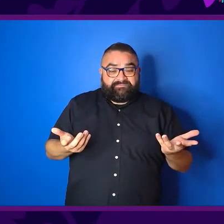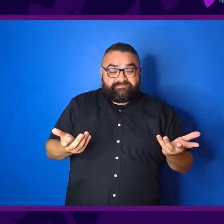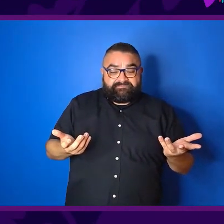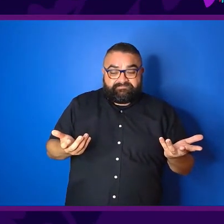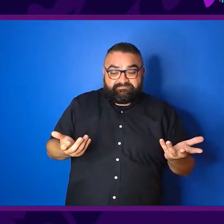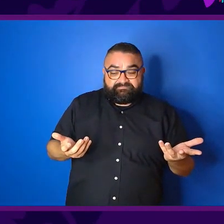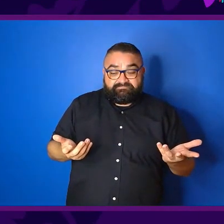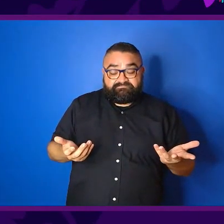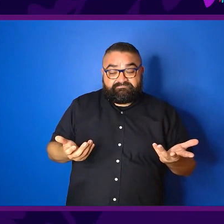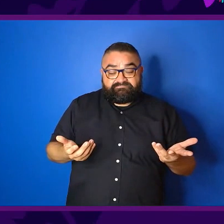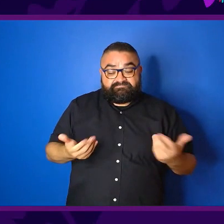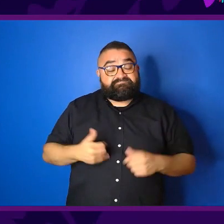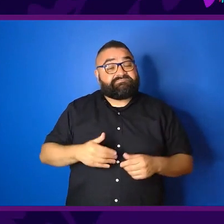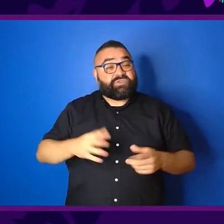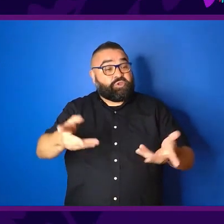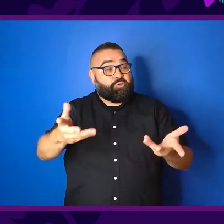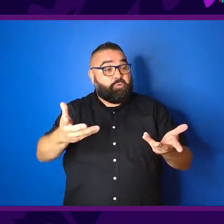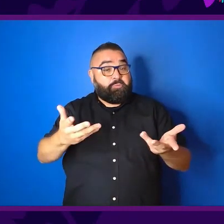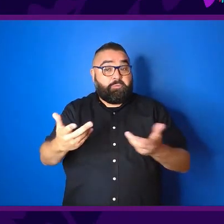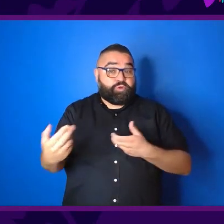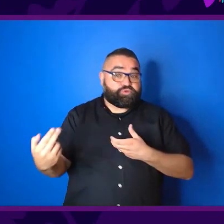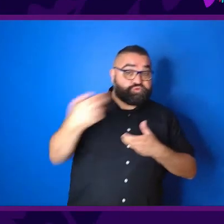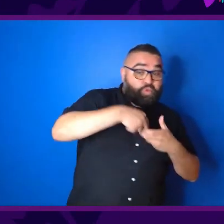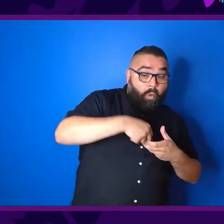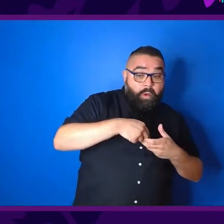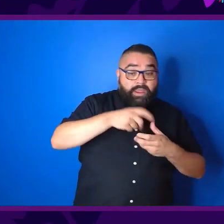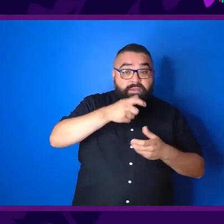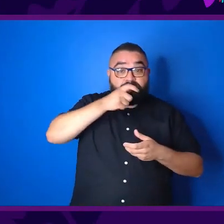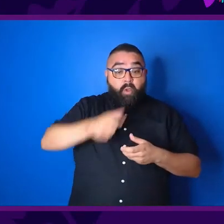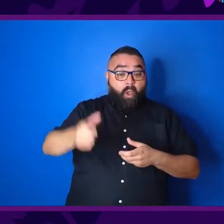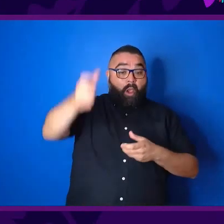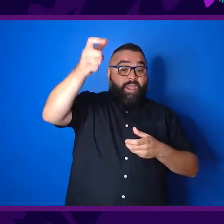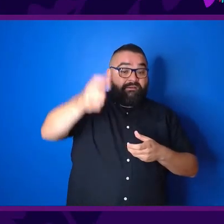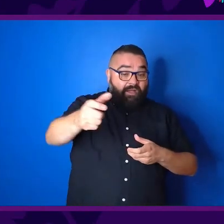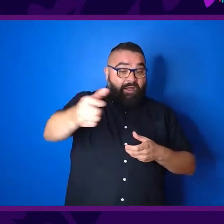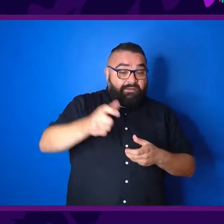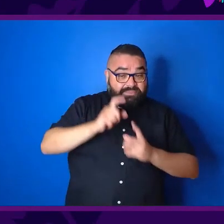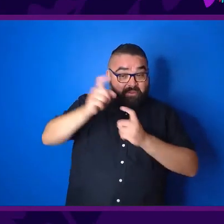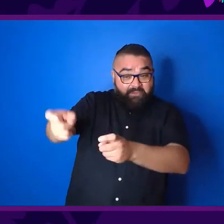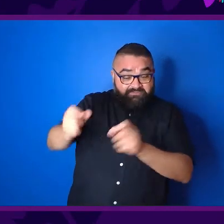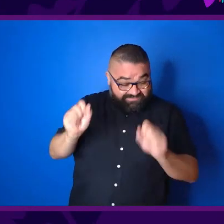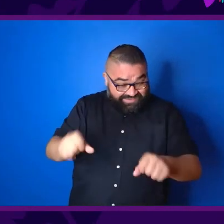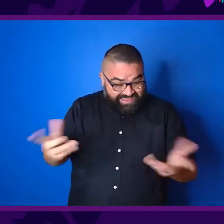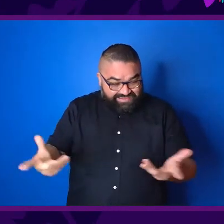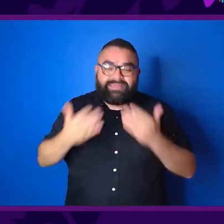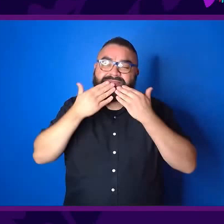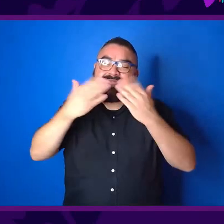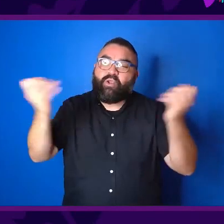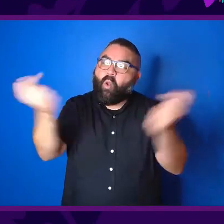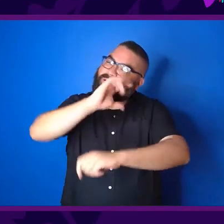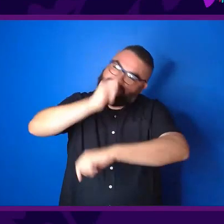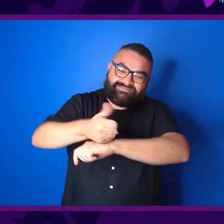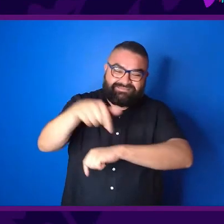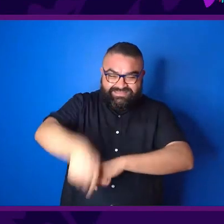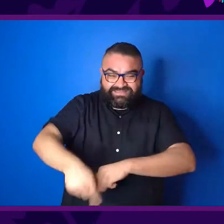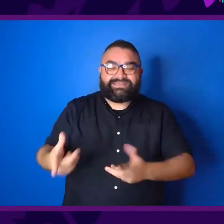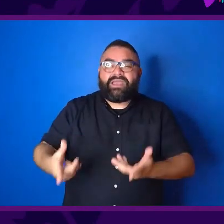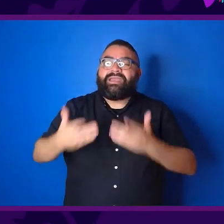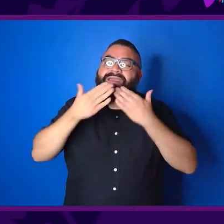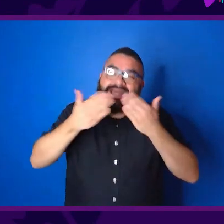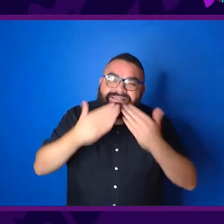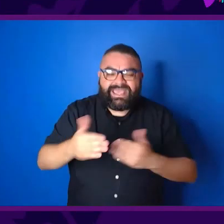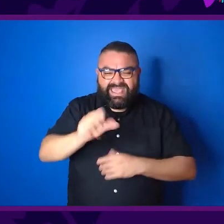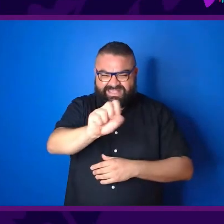participate and give us a little offering, and I want to thank everybody that made this happen. Muchas gracias. Si se puede,